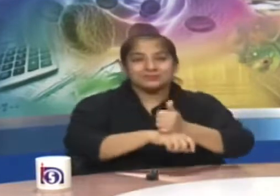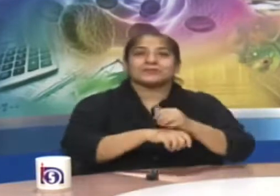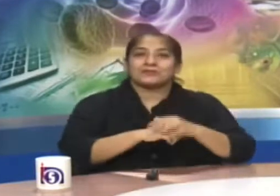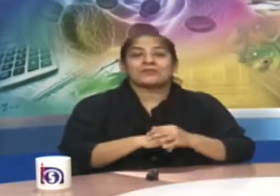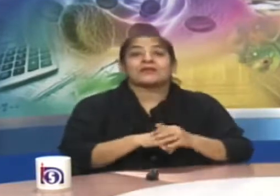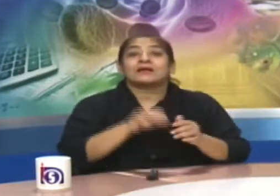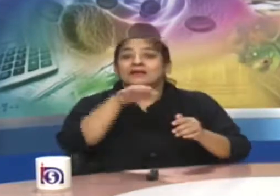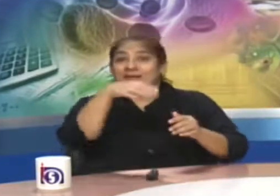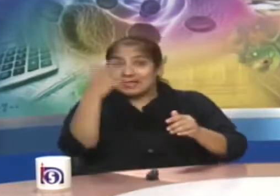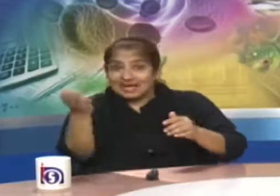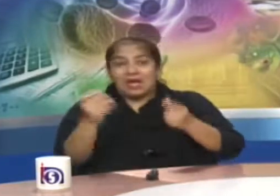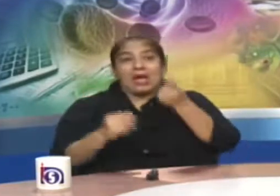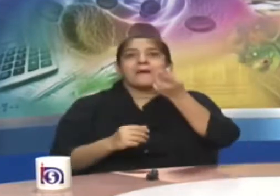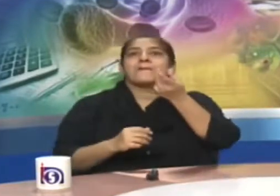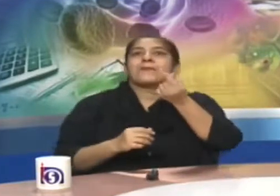column, and